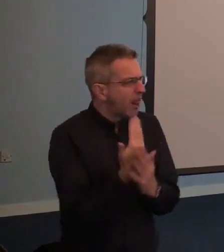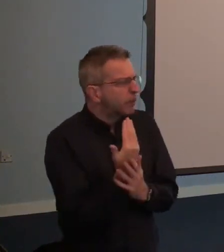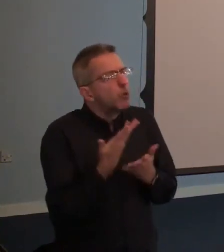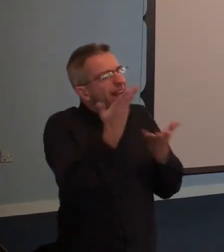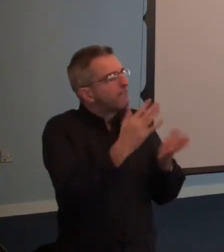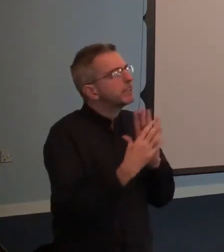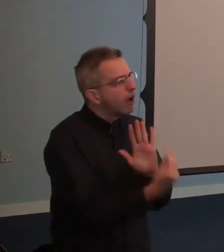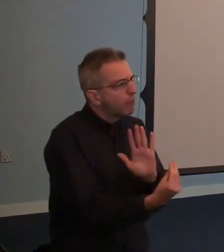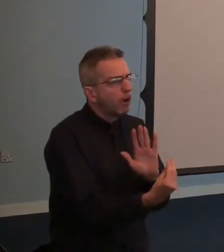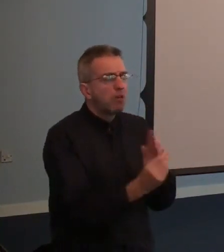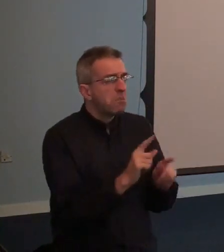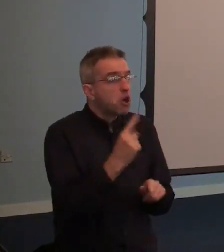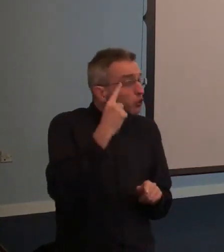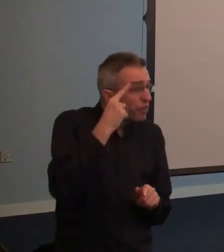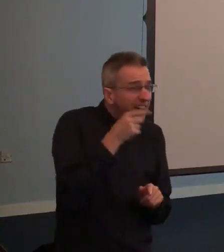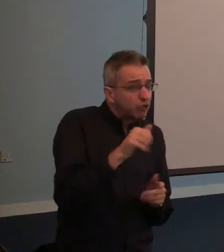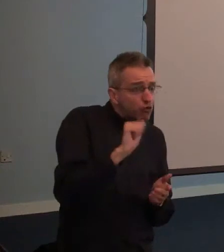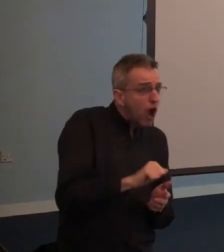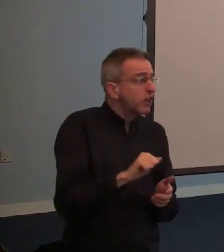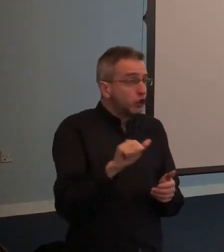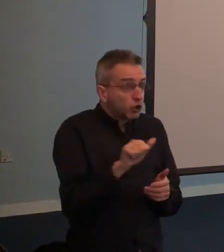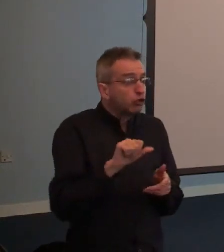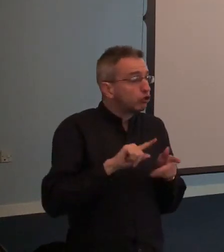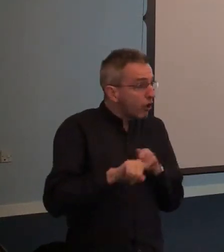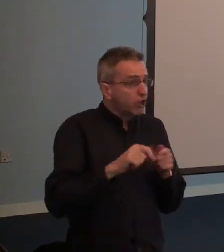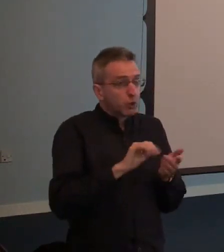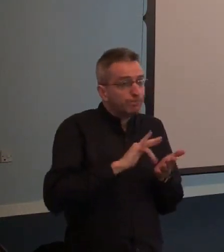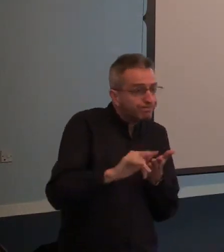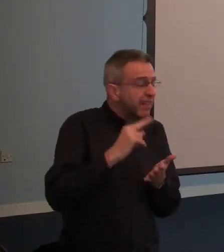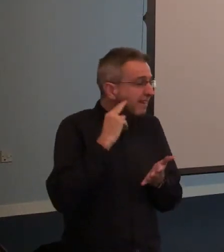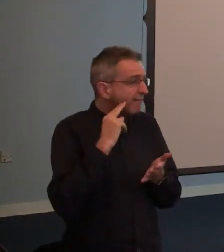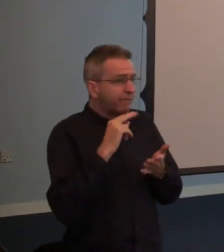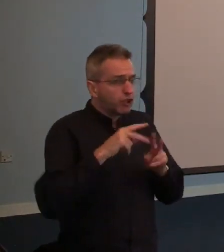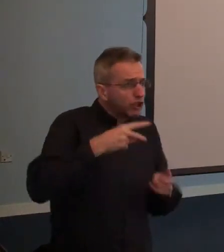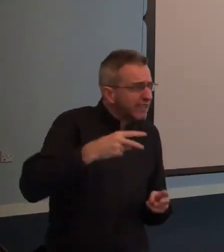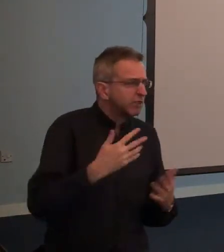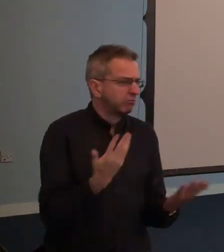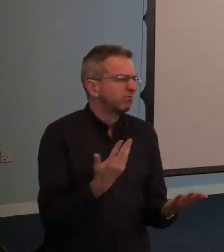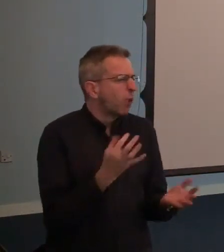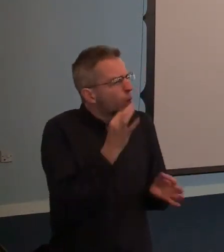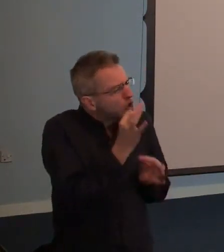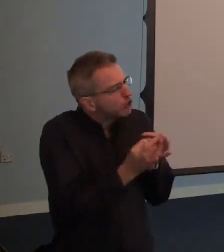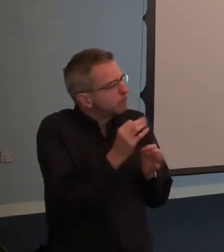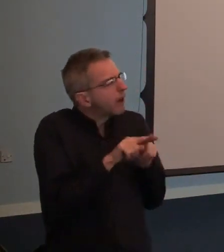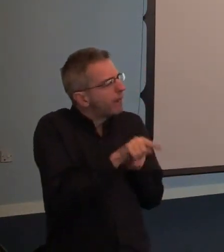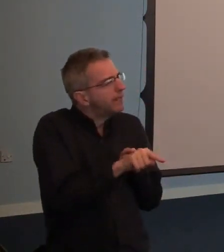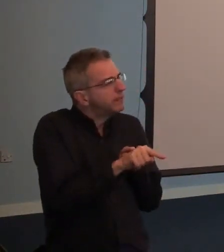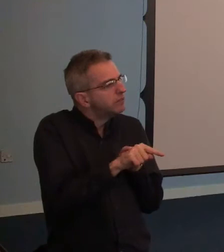Have you heard the news or seen the news about genetic engineering? Do you think it's right? Do you think that we should try and wipe out the deaf